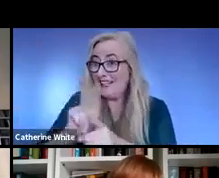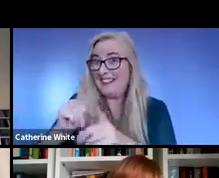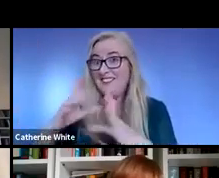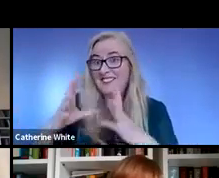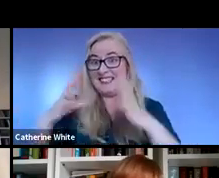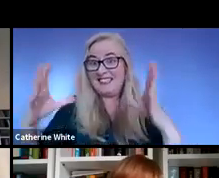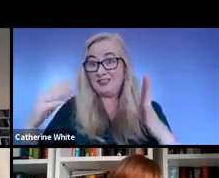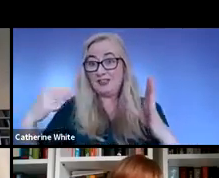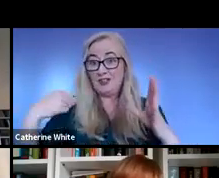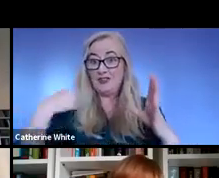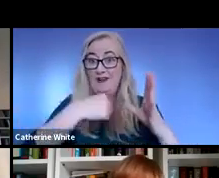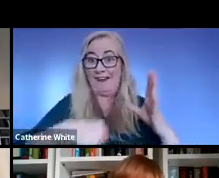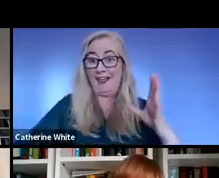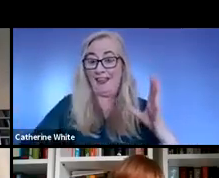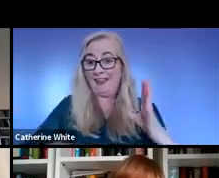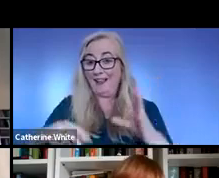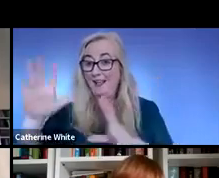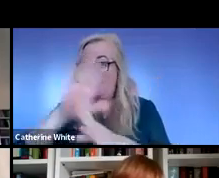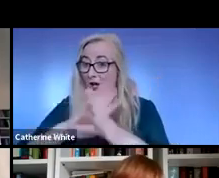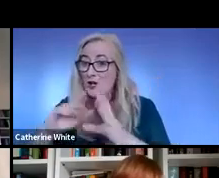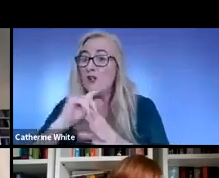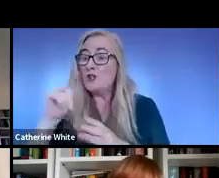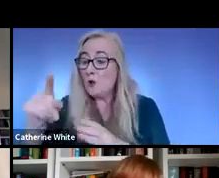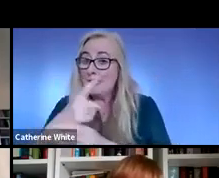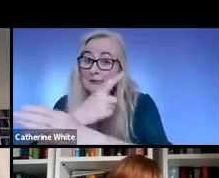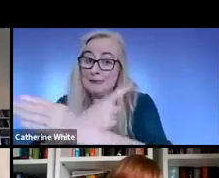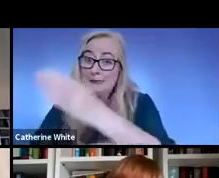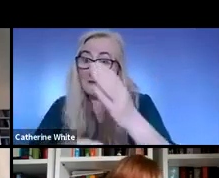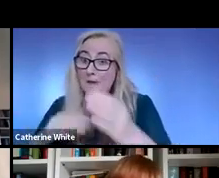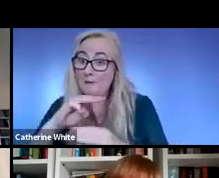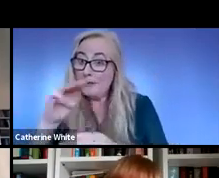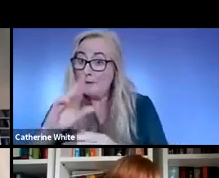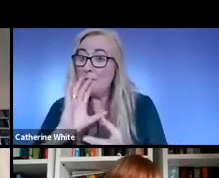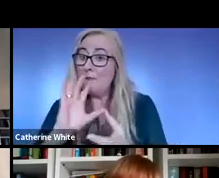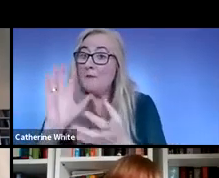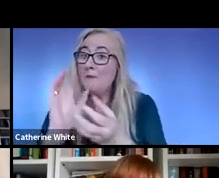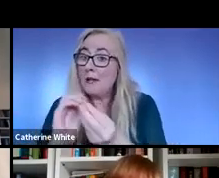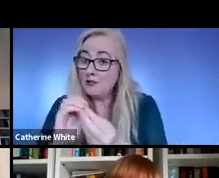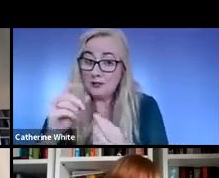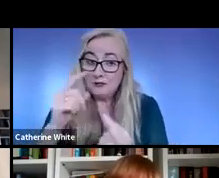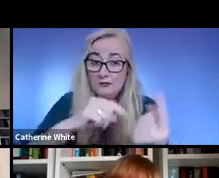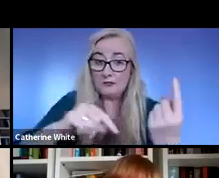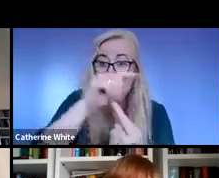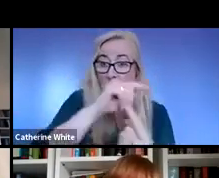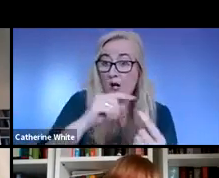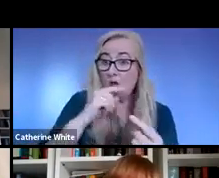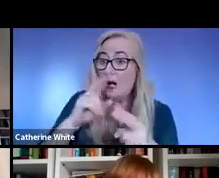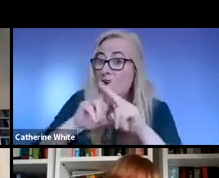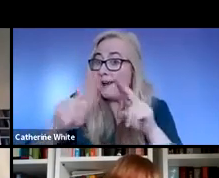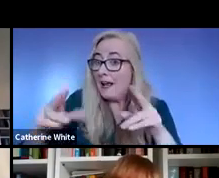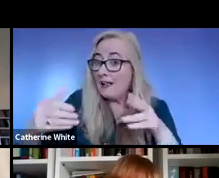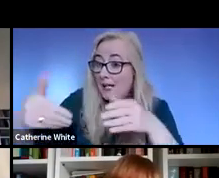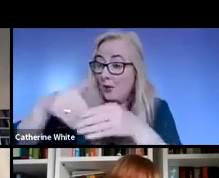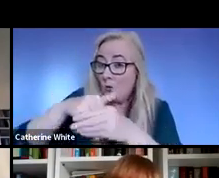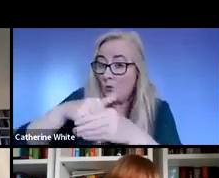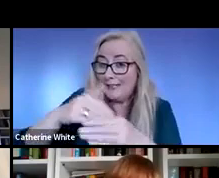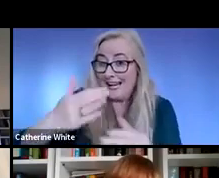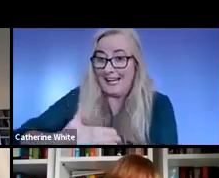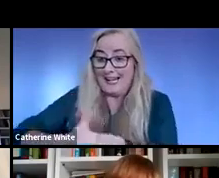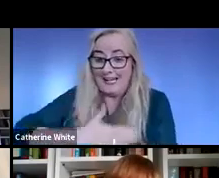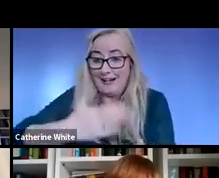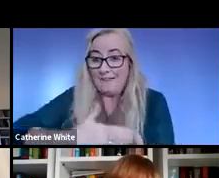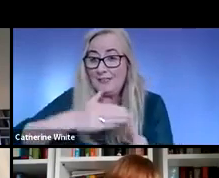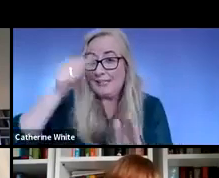I think by not including disabled people, going back to the earlier points that so many people have made, by not including the lived experience of those who are on the edges